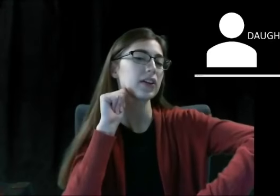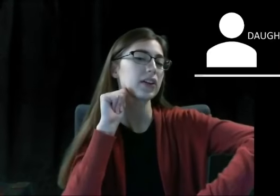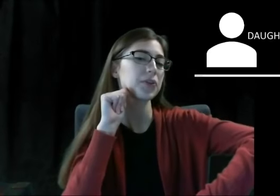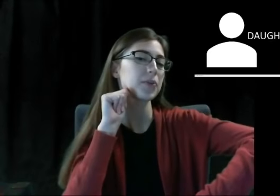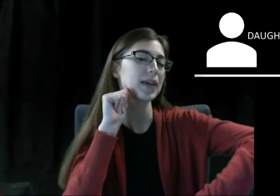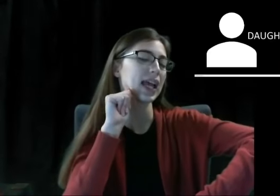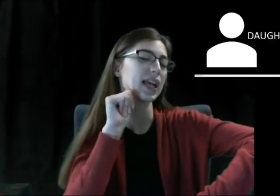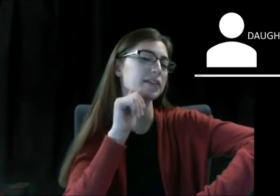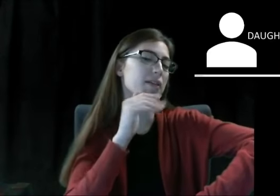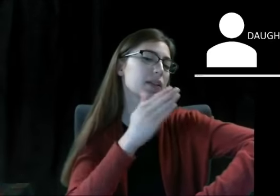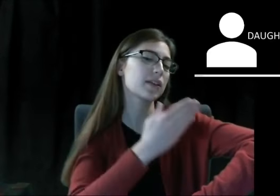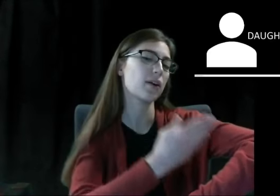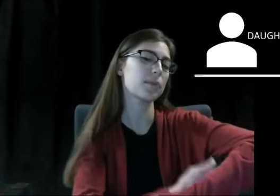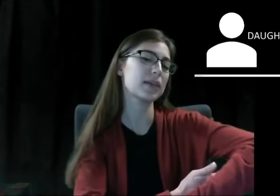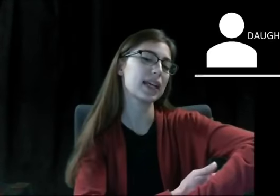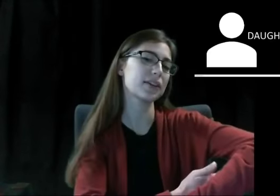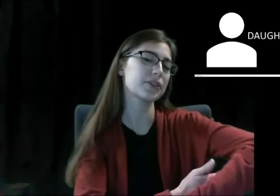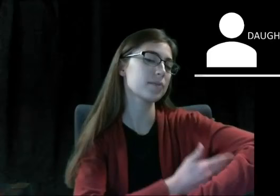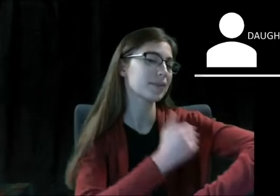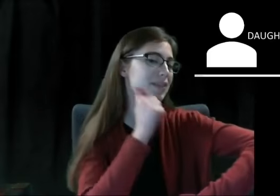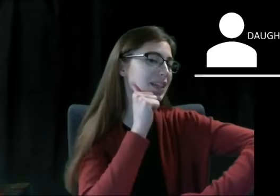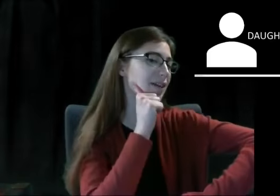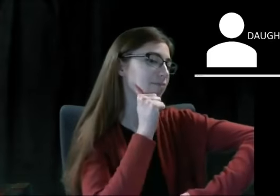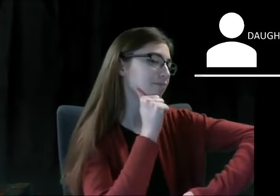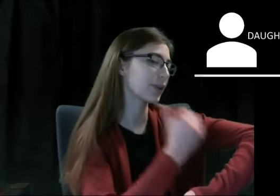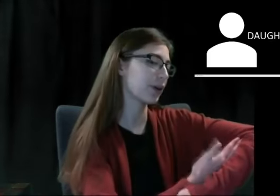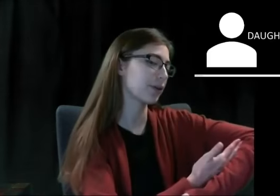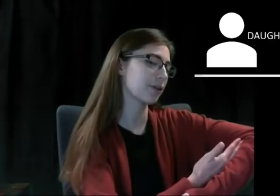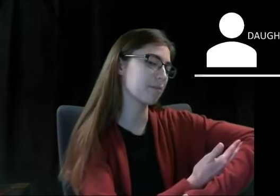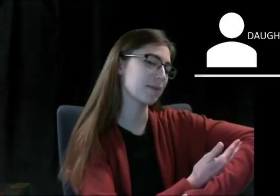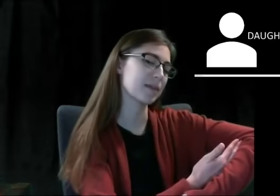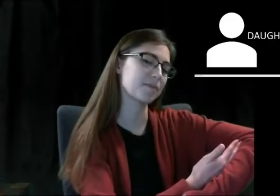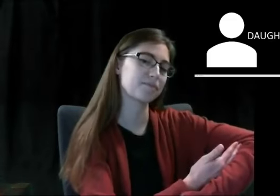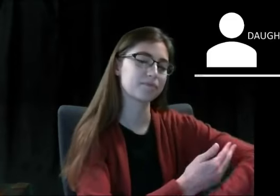go from an A hand shape into open B hand shape to go girl, baby.